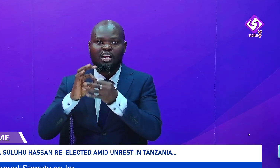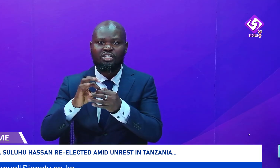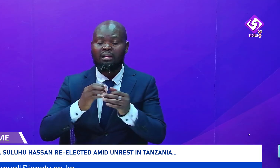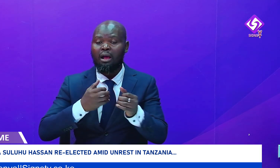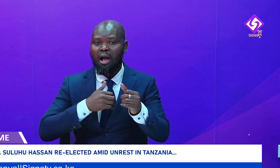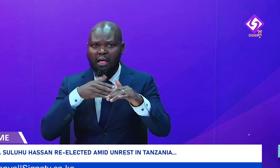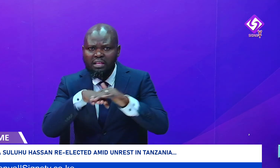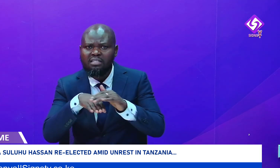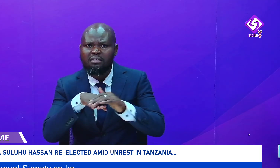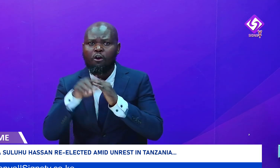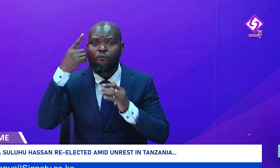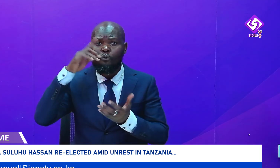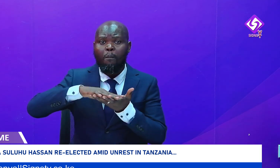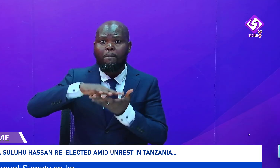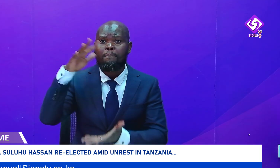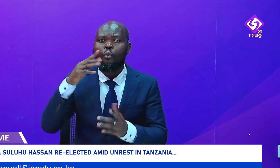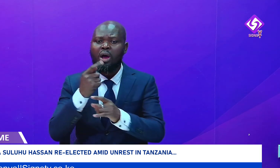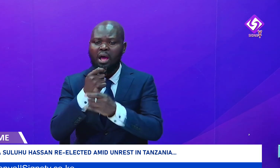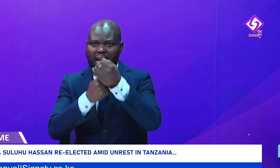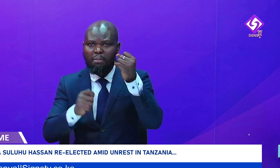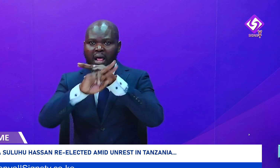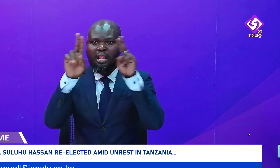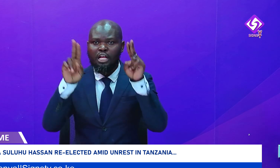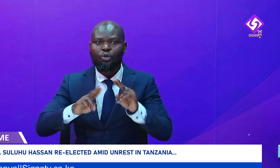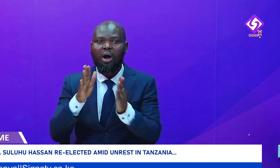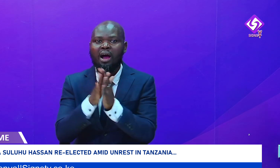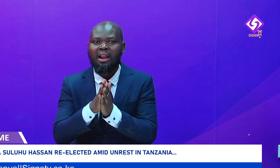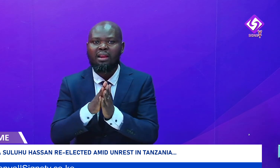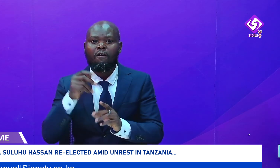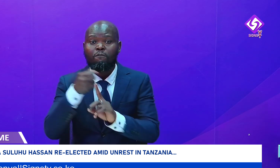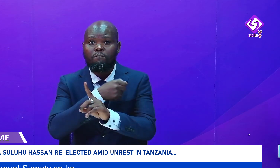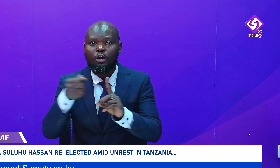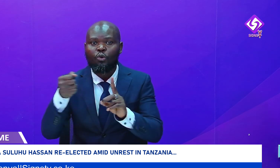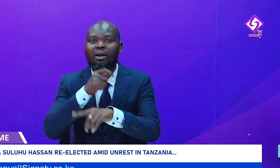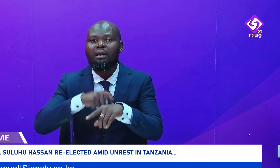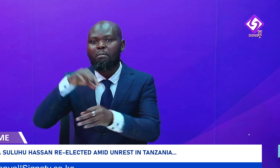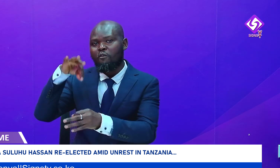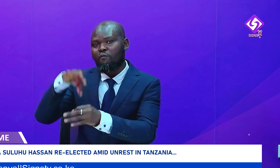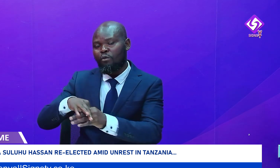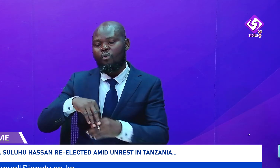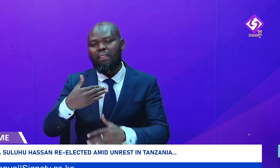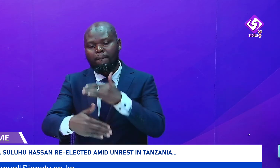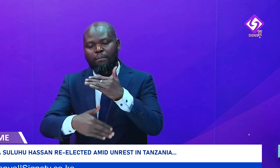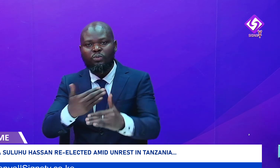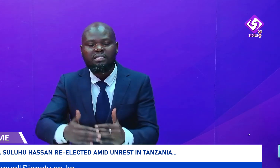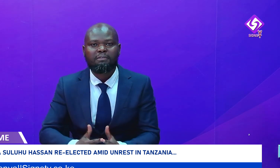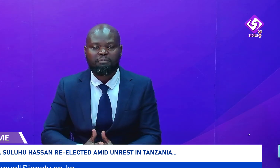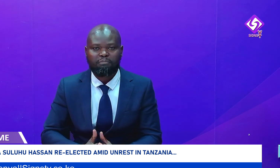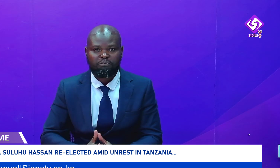for monitors, and widespread claims of intimidation and violence during the voting and tallying